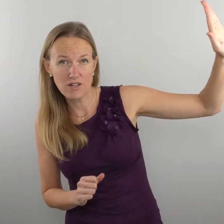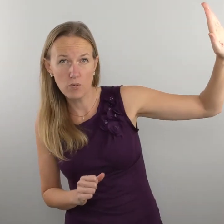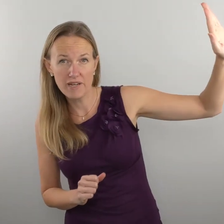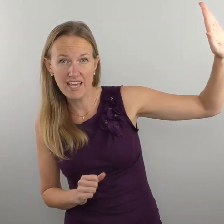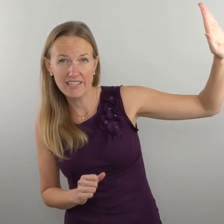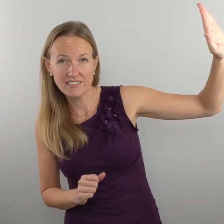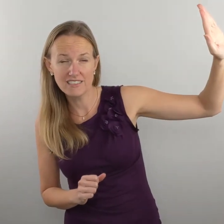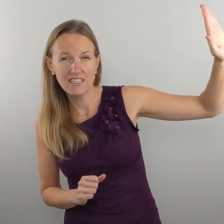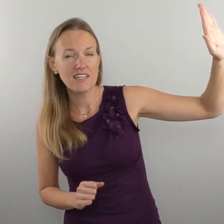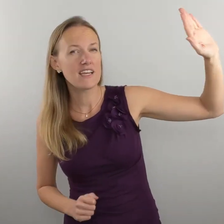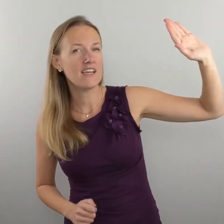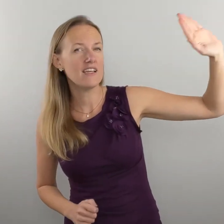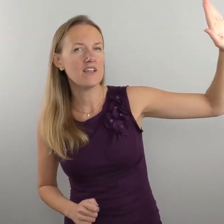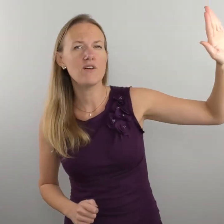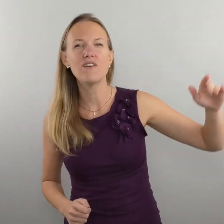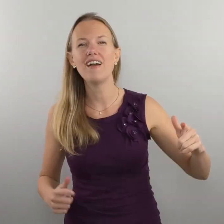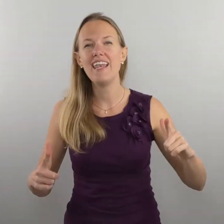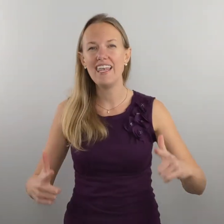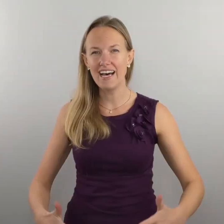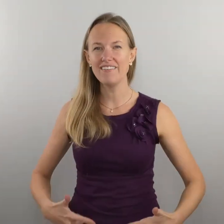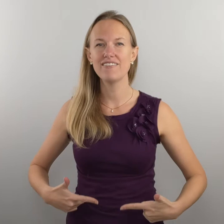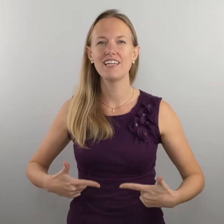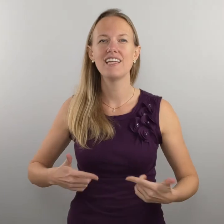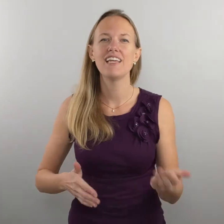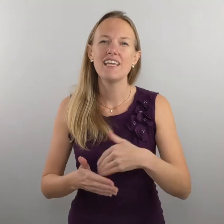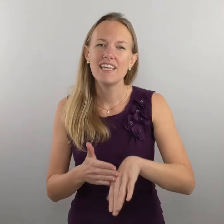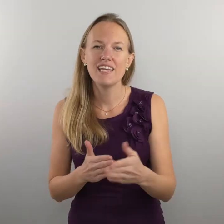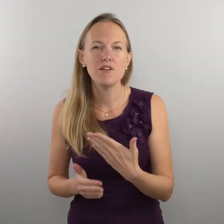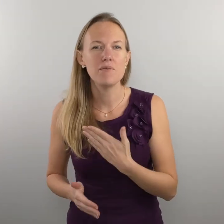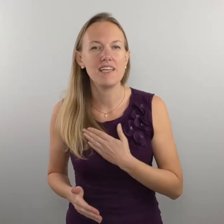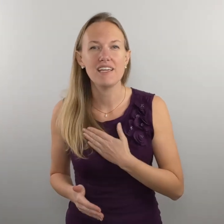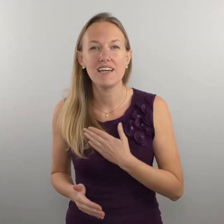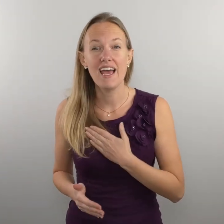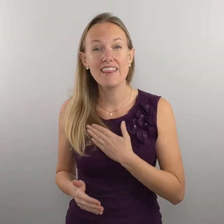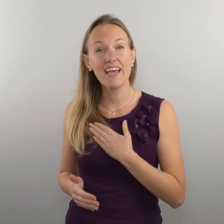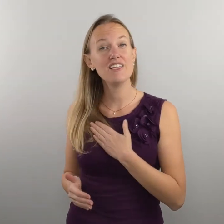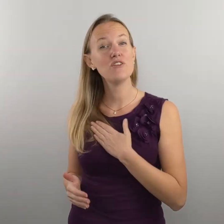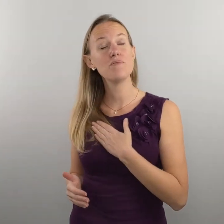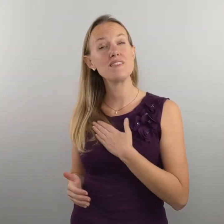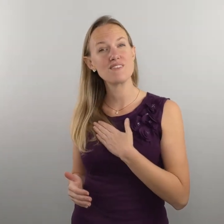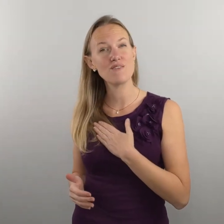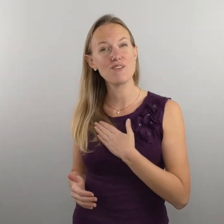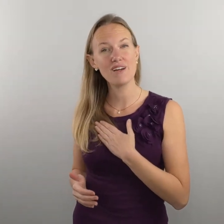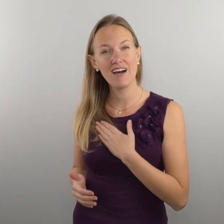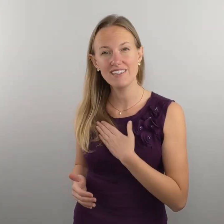open hand. Okay, your life in me. And then you've been so, so kind to